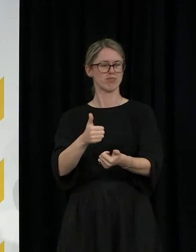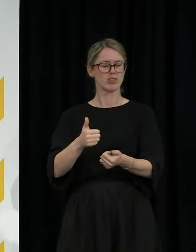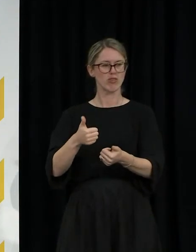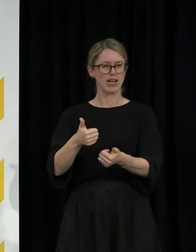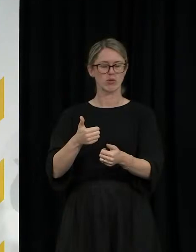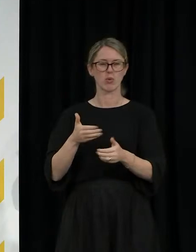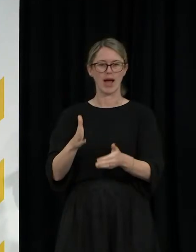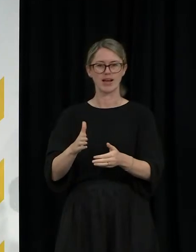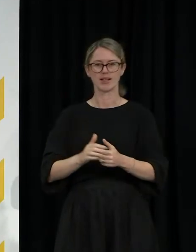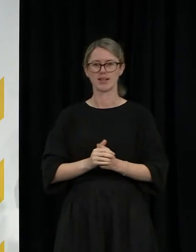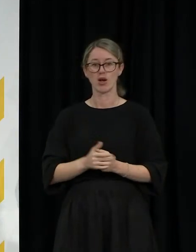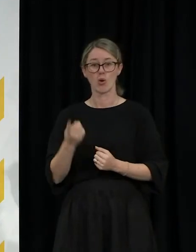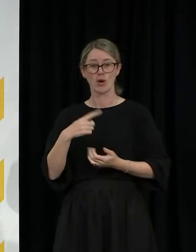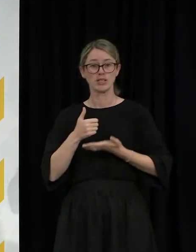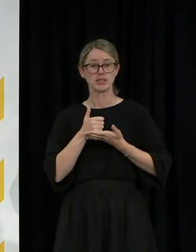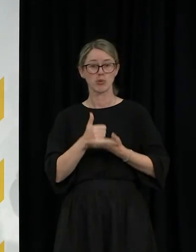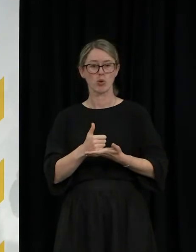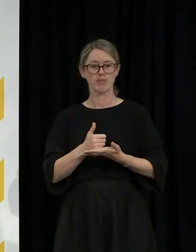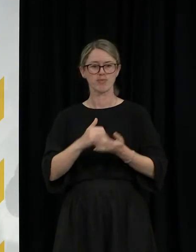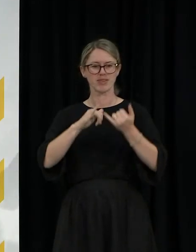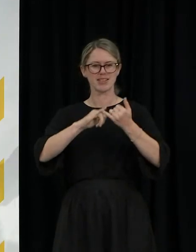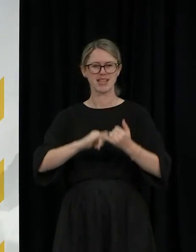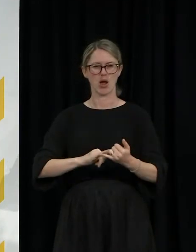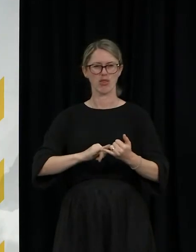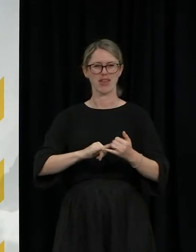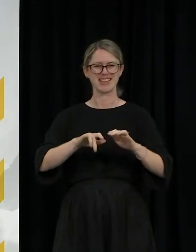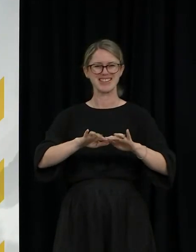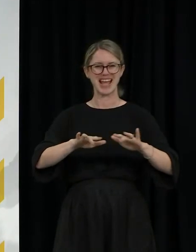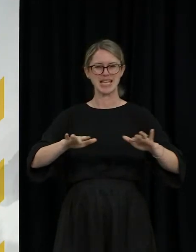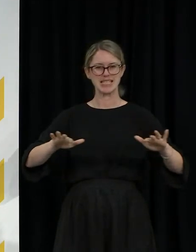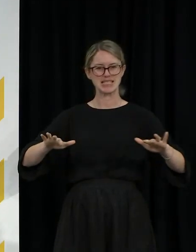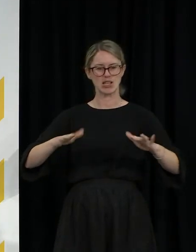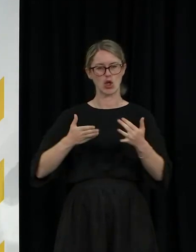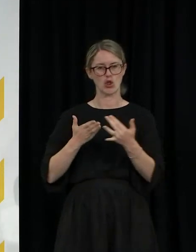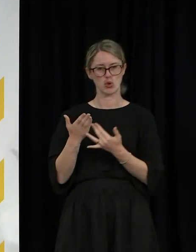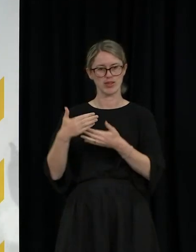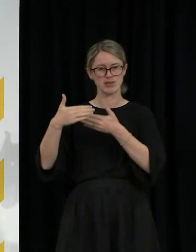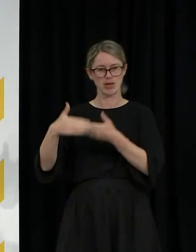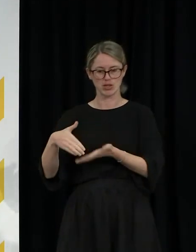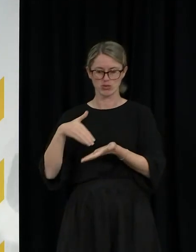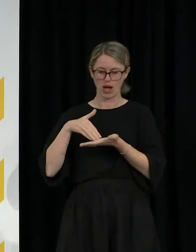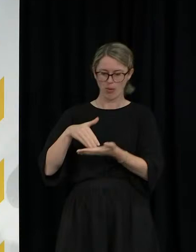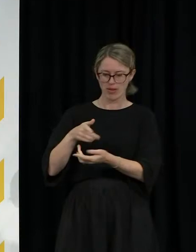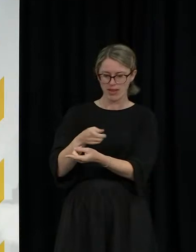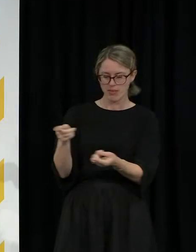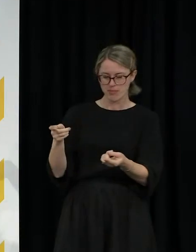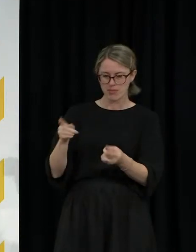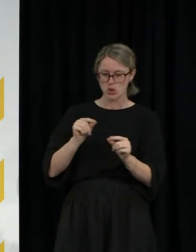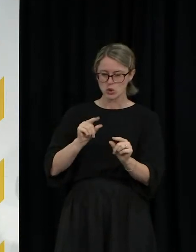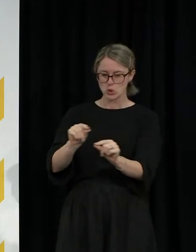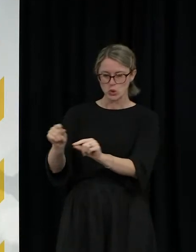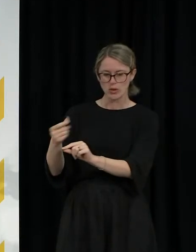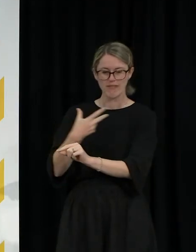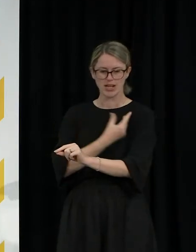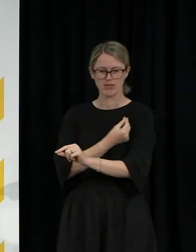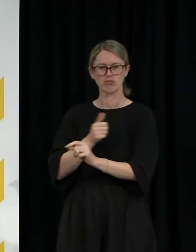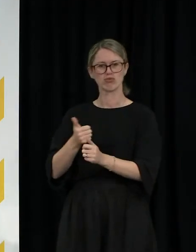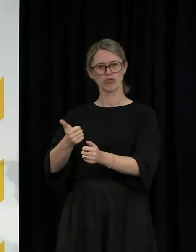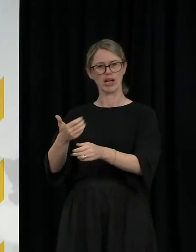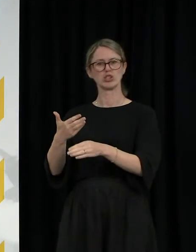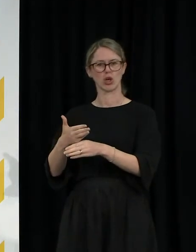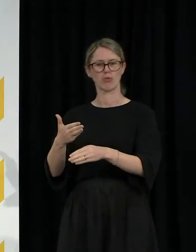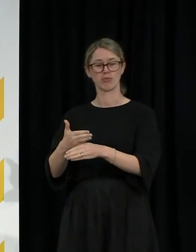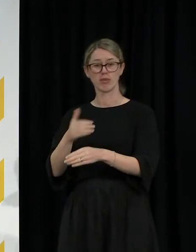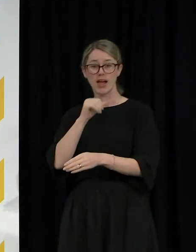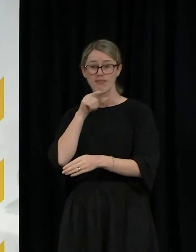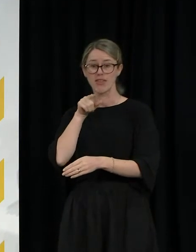to do. We've been supporting South Seas throughout this period to help them deliver vaccinations. They do a great job,